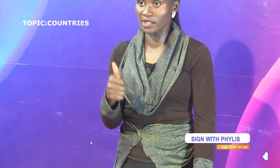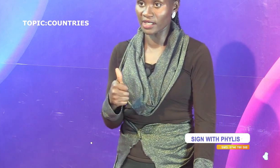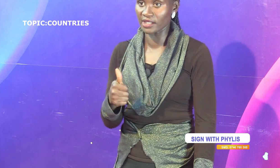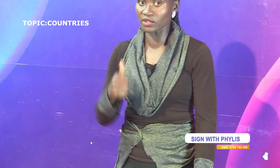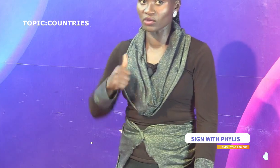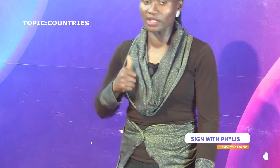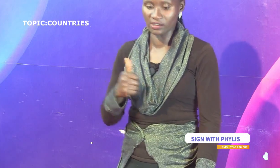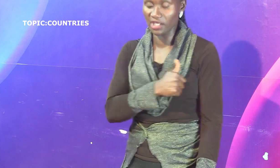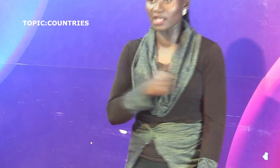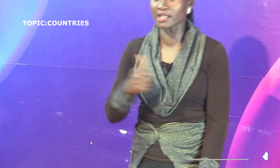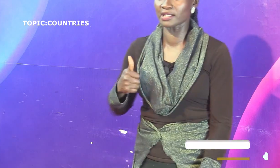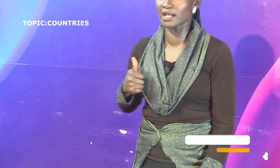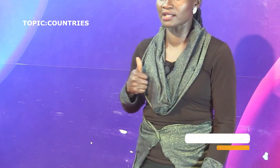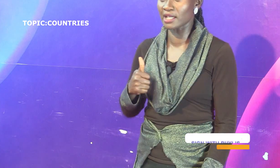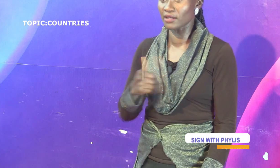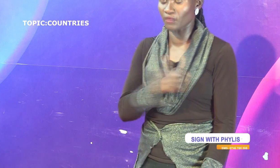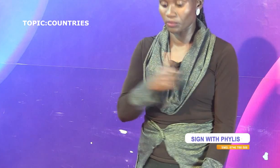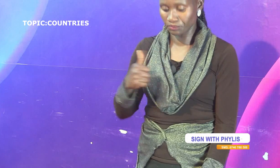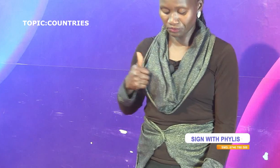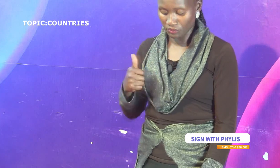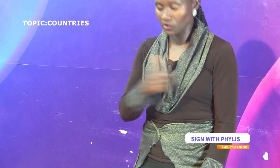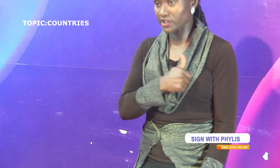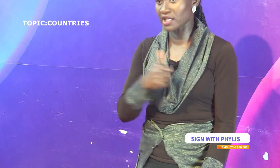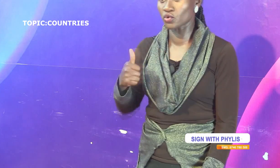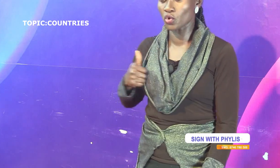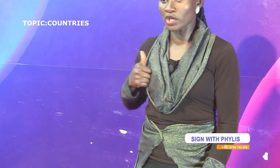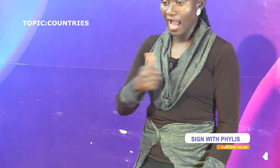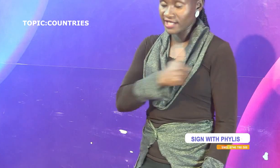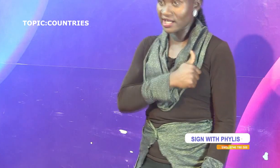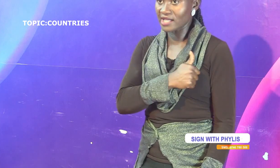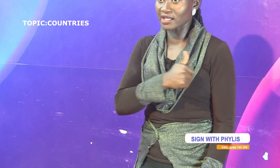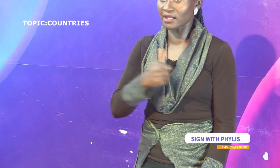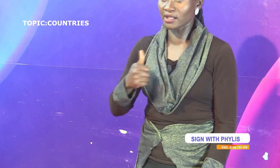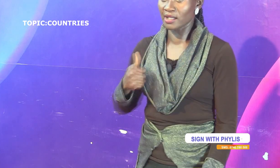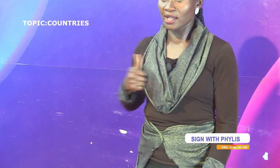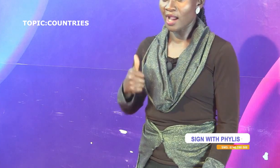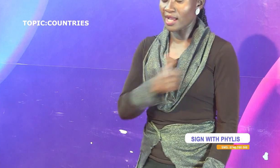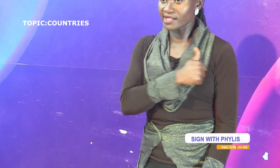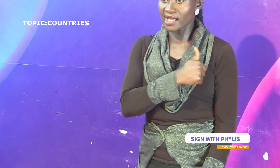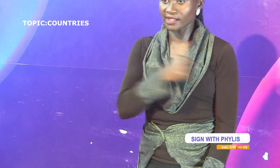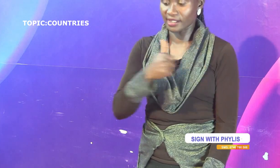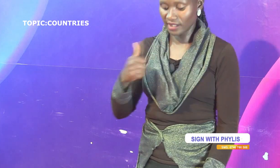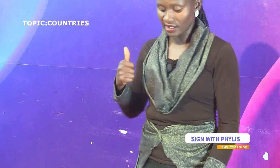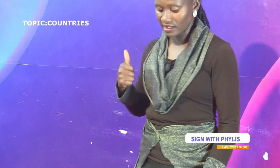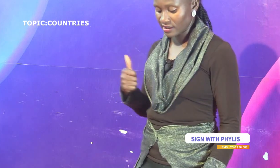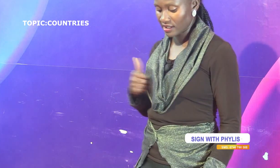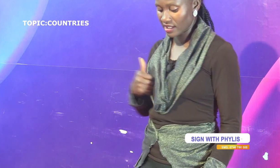so you're just making a sign from both sides. So Atlanta, Atlanta, like this,